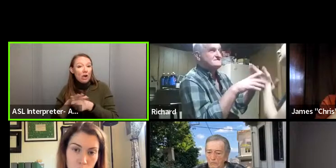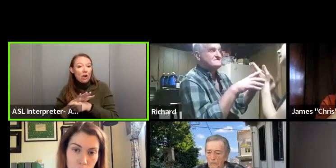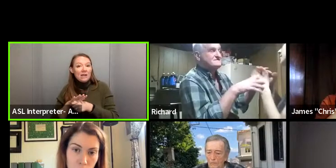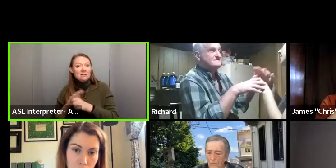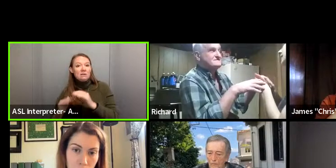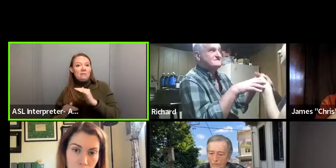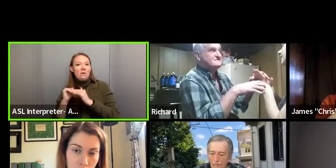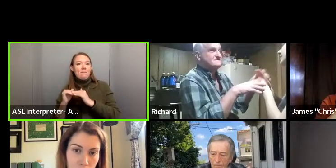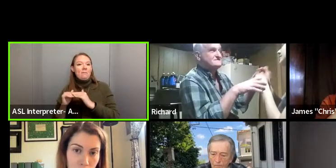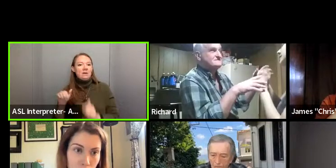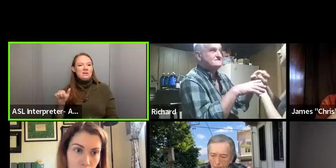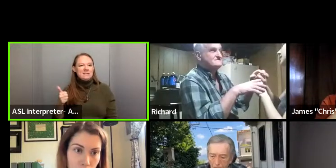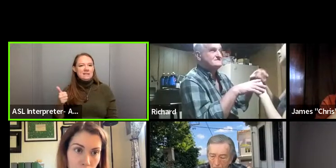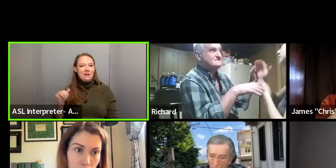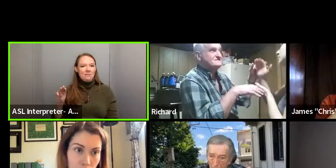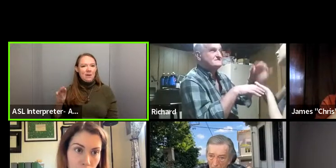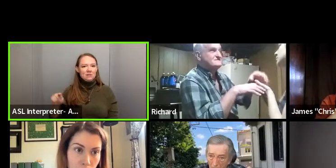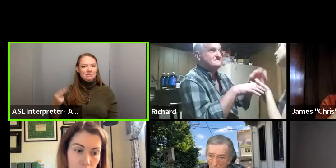area.